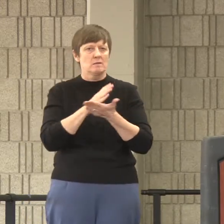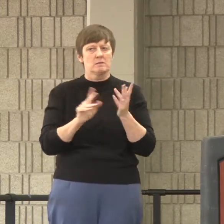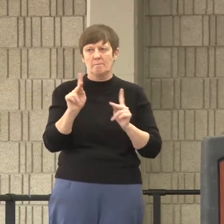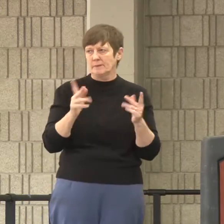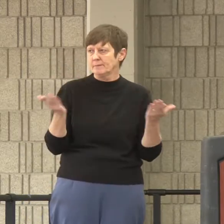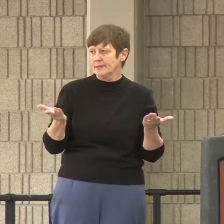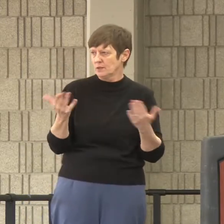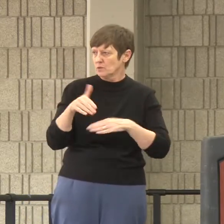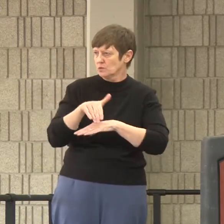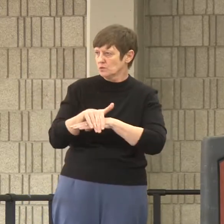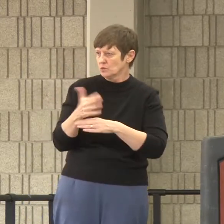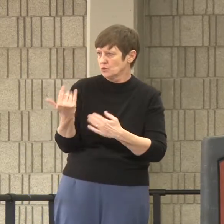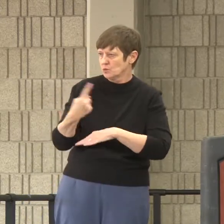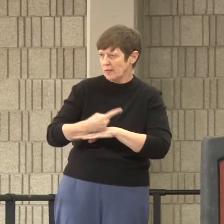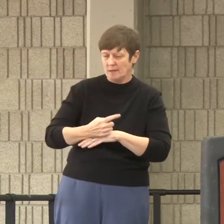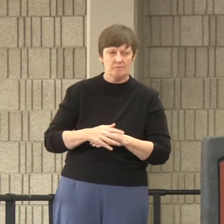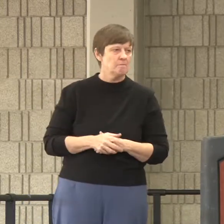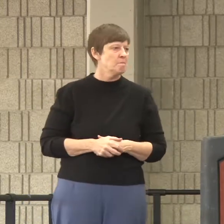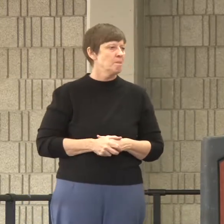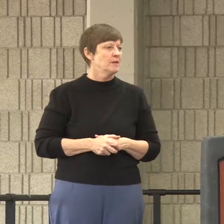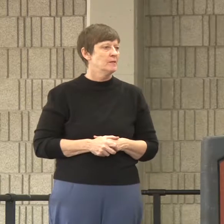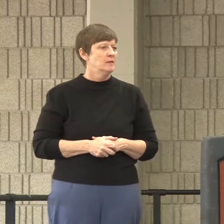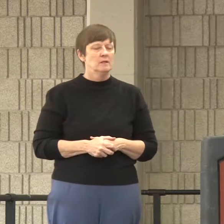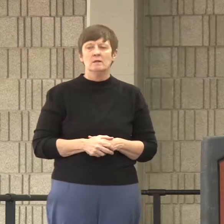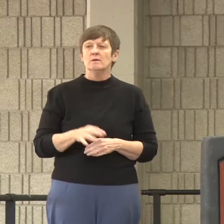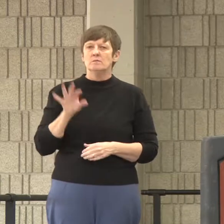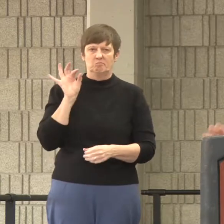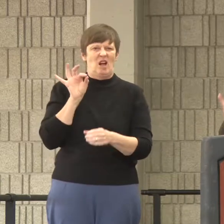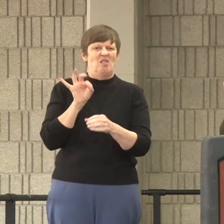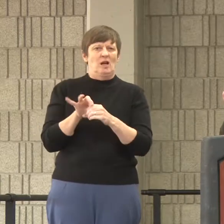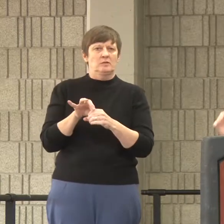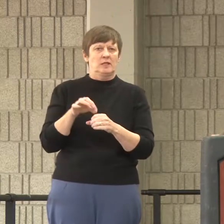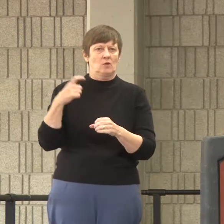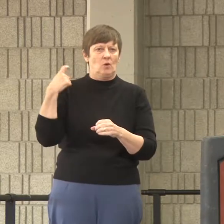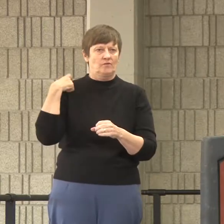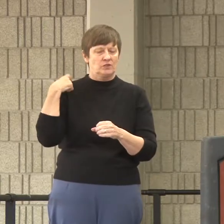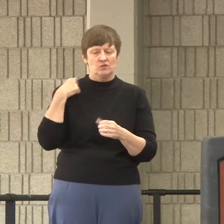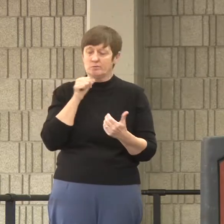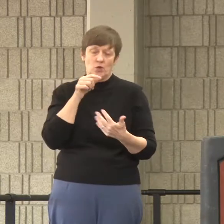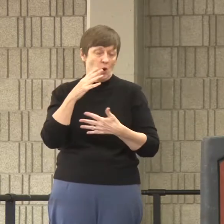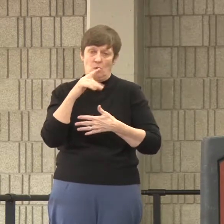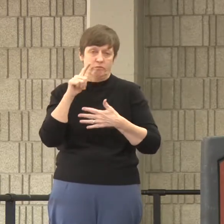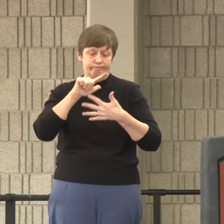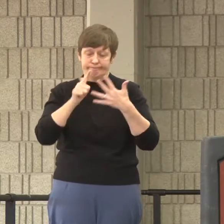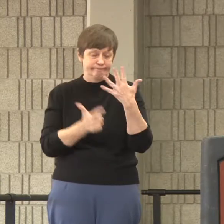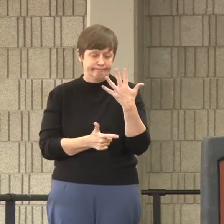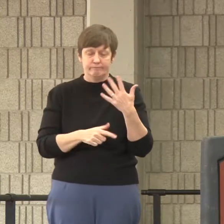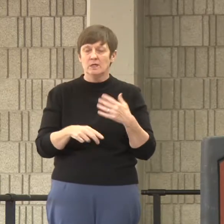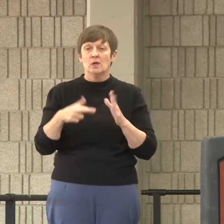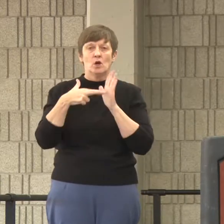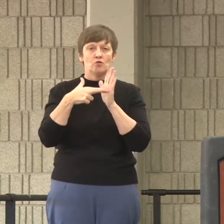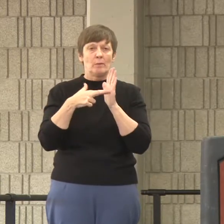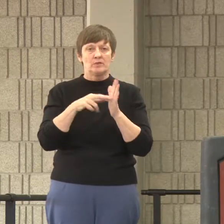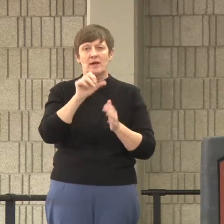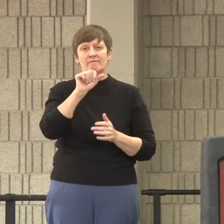are here, elected officials. We have no particular order. We have Representative